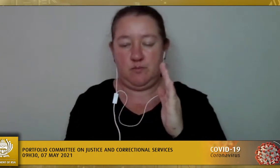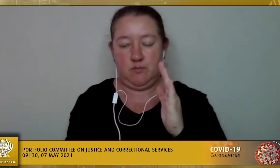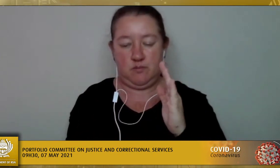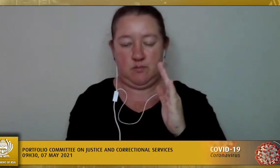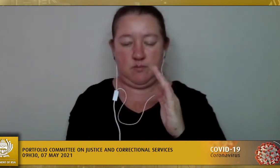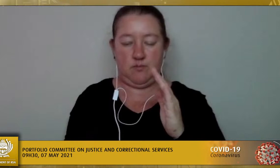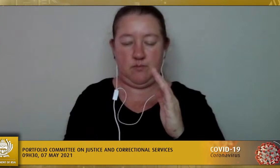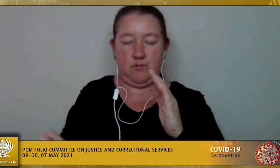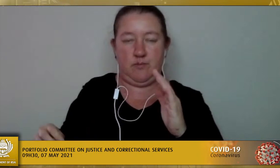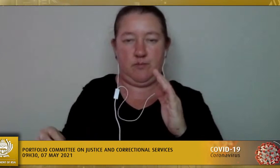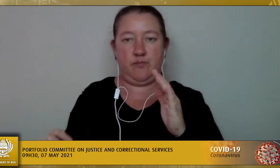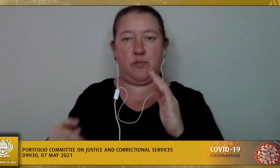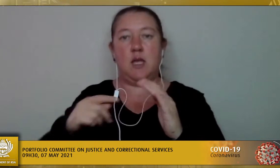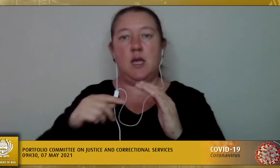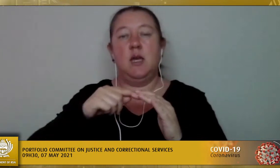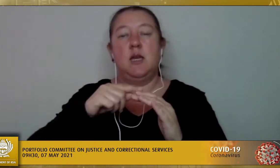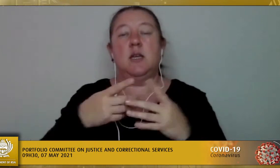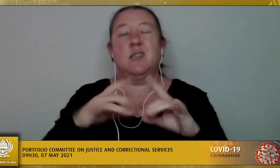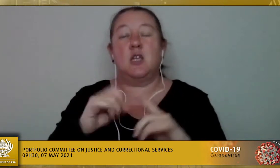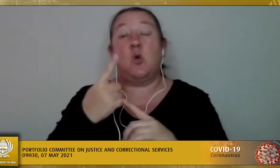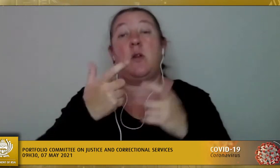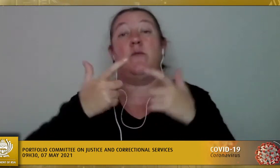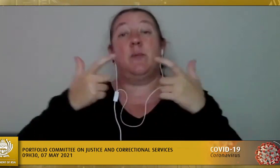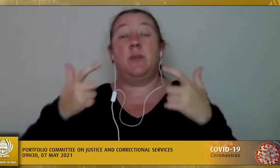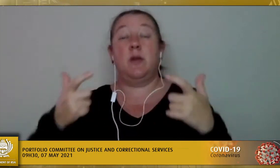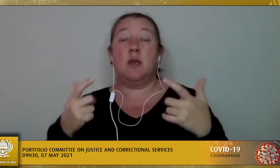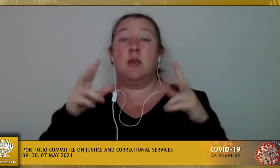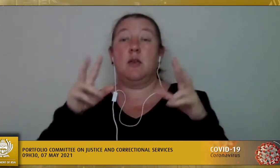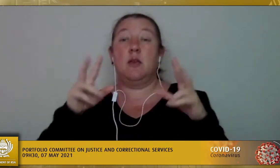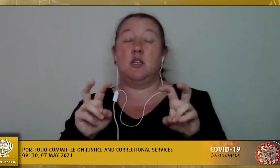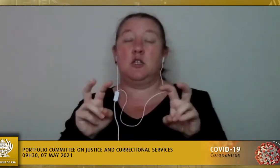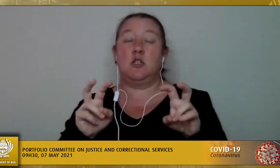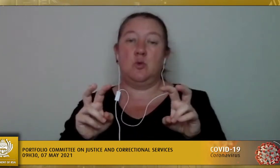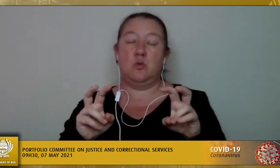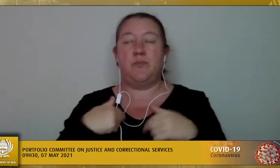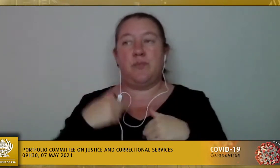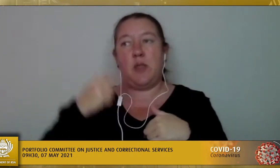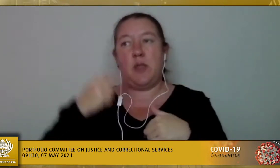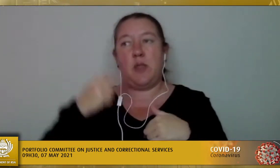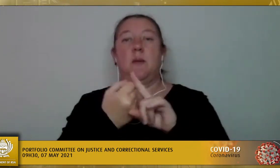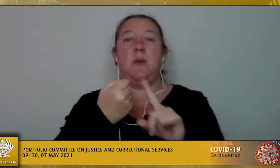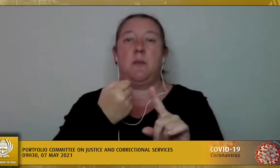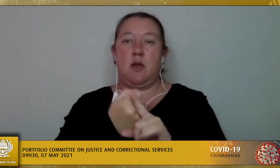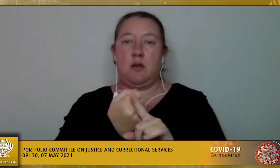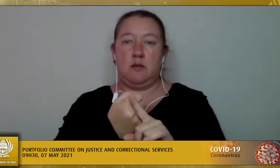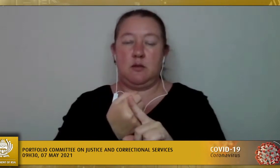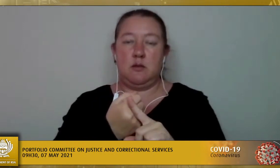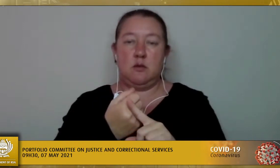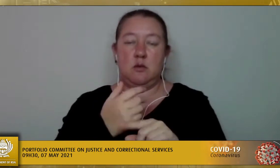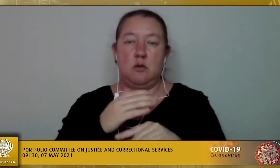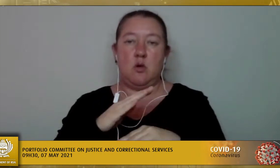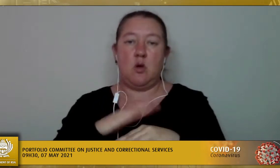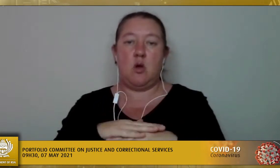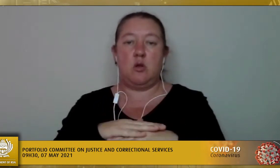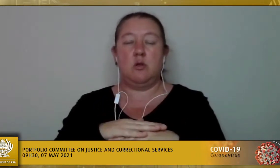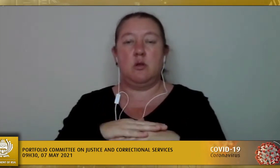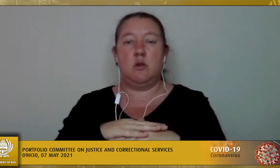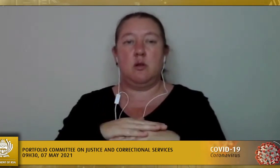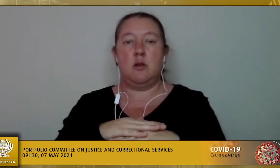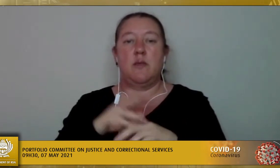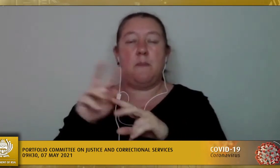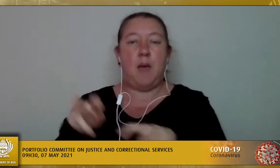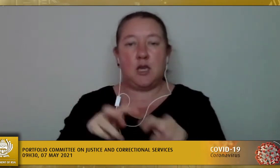um to one of the big issues that that um I think impact on on um the